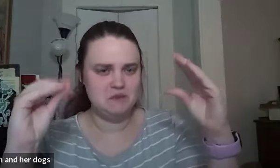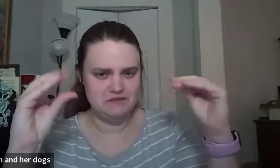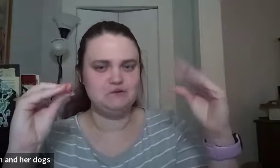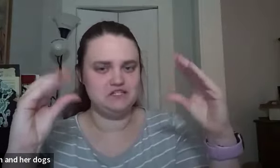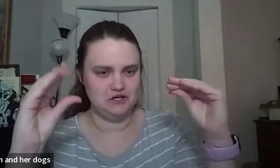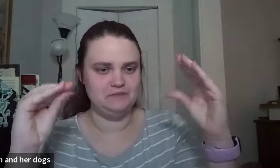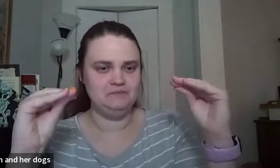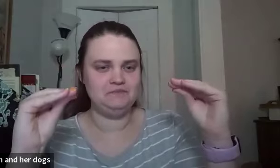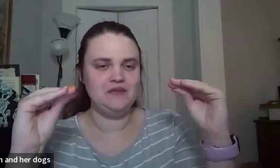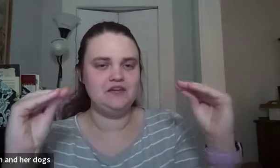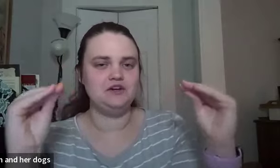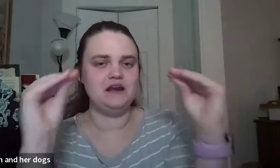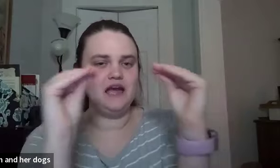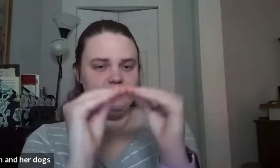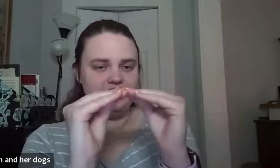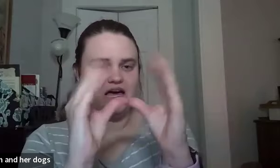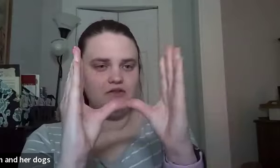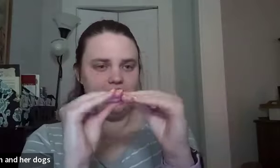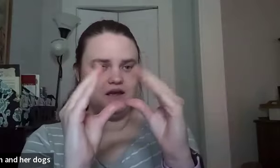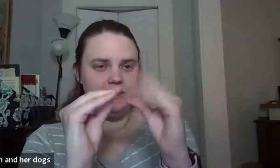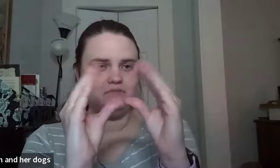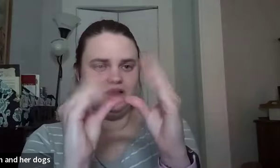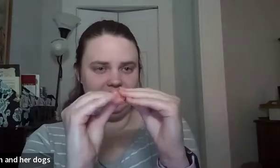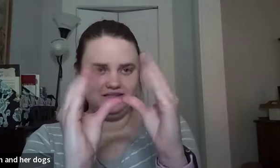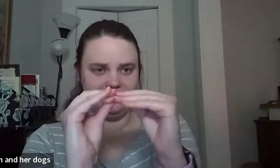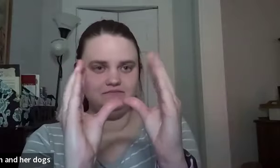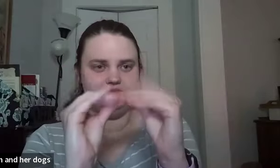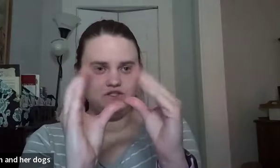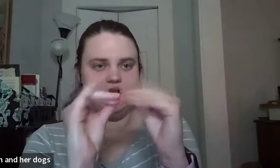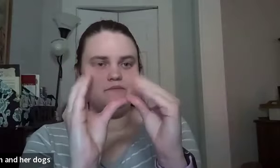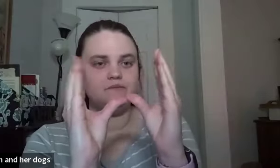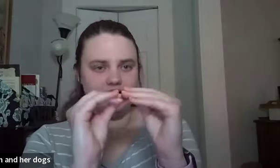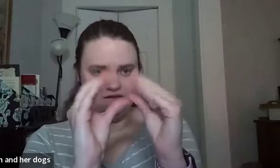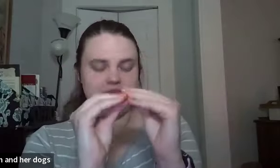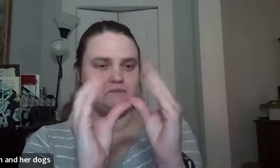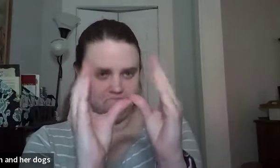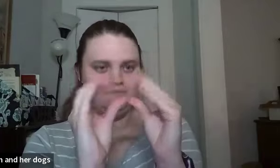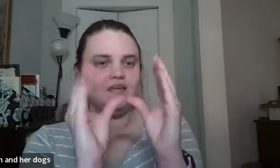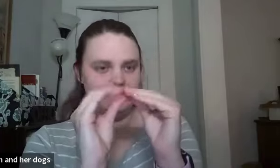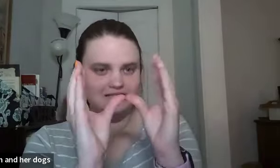my best way to start. You're going to have them together and come like this. So having them talk at the same time. And this is